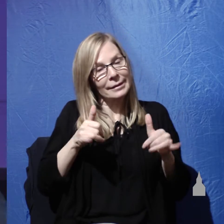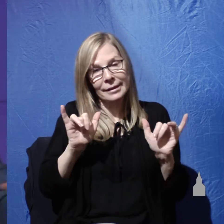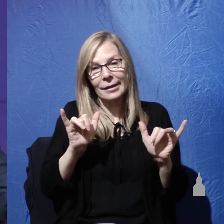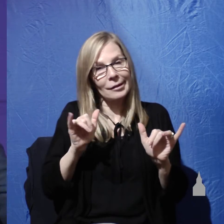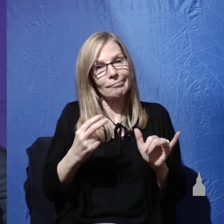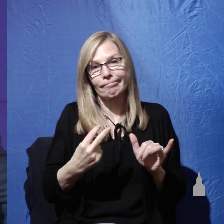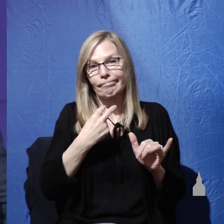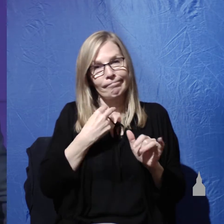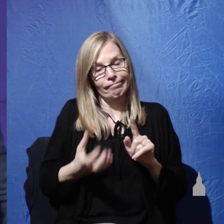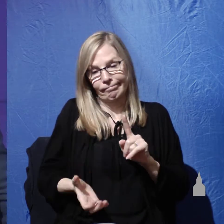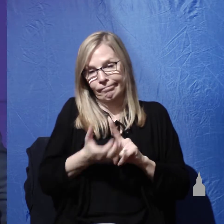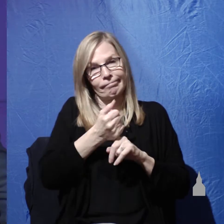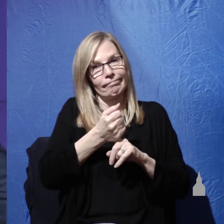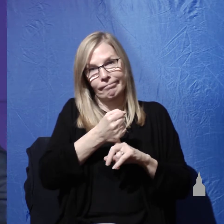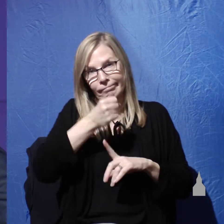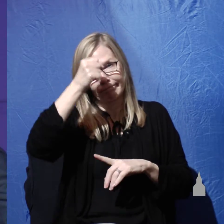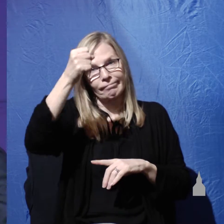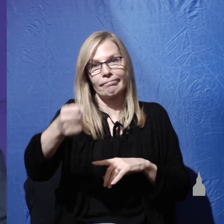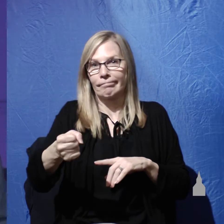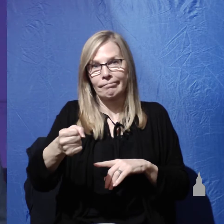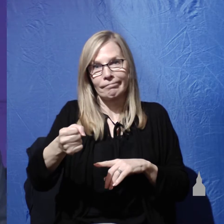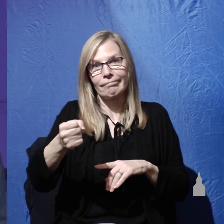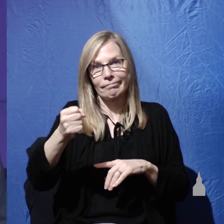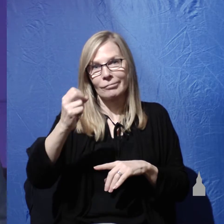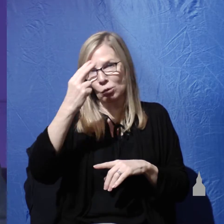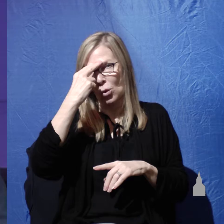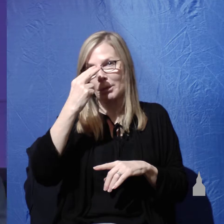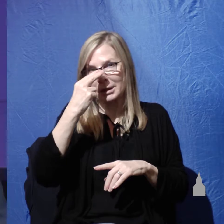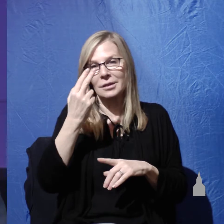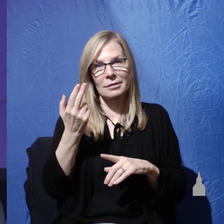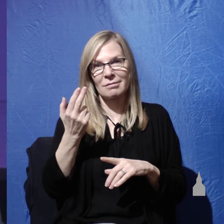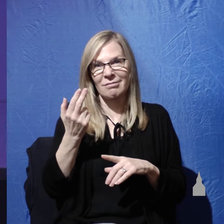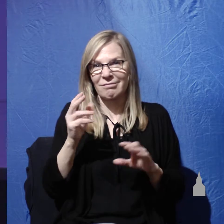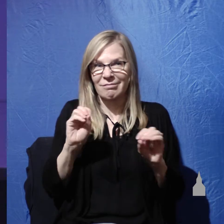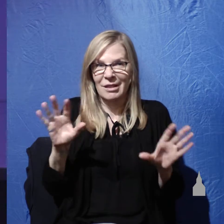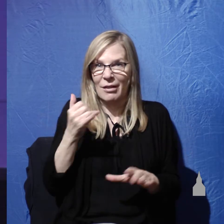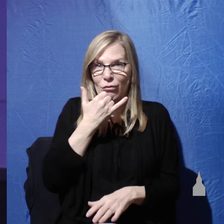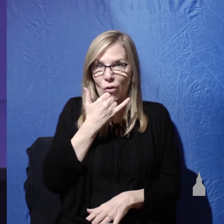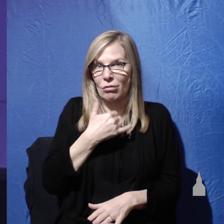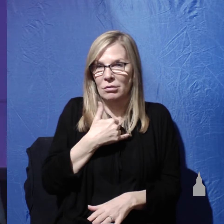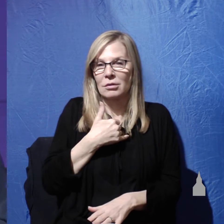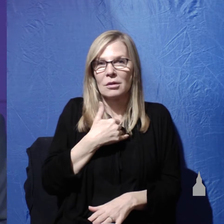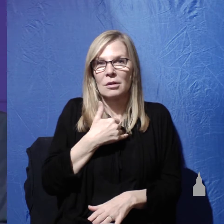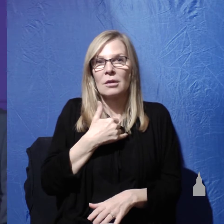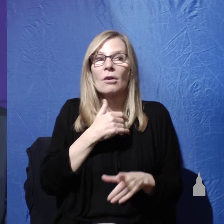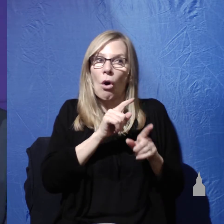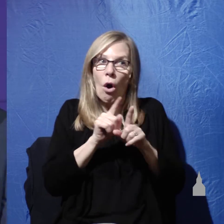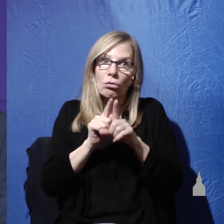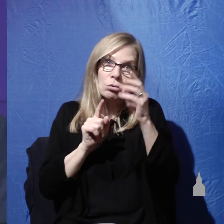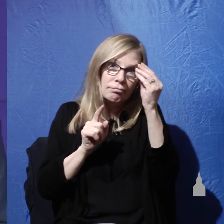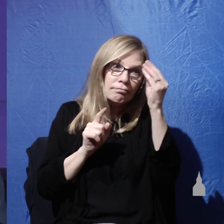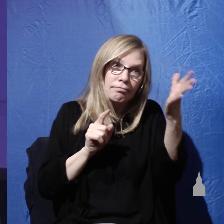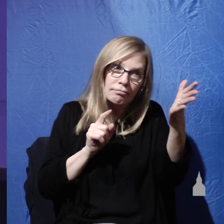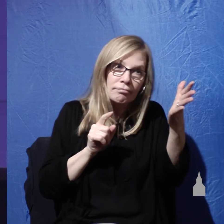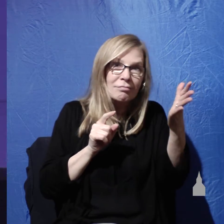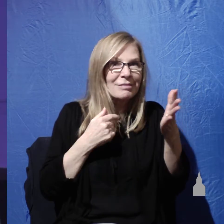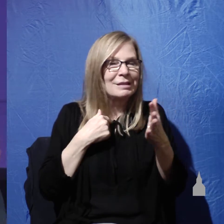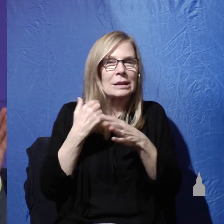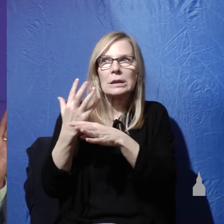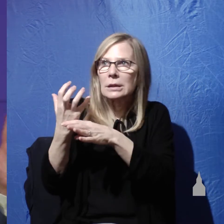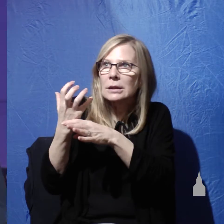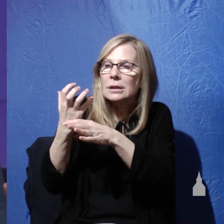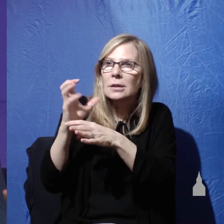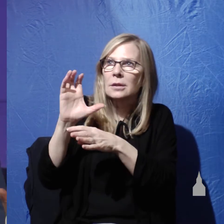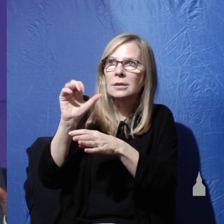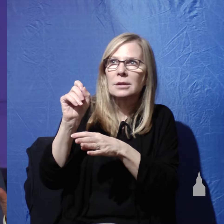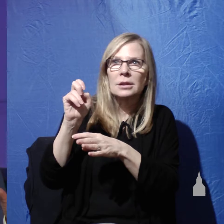defending himself. I've done nothing wrong, he's saying. Along these same lines, He wants them to know that in appealing to Caesar, he has